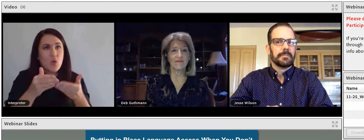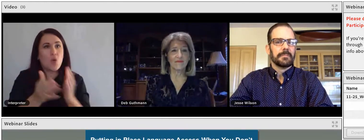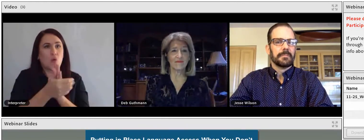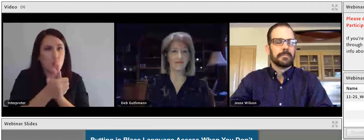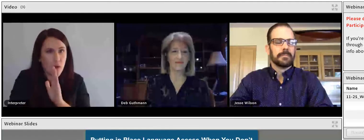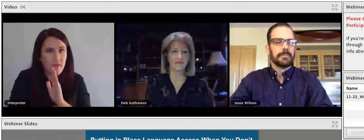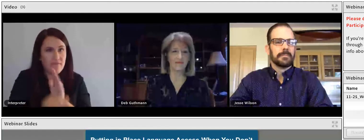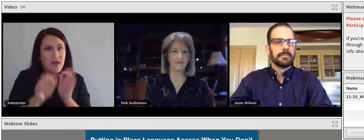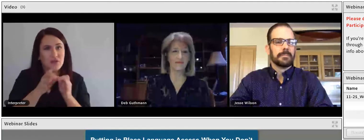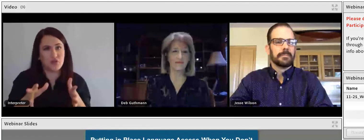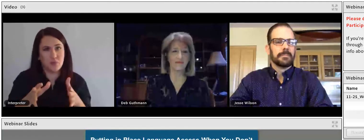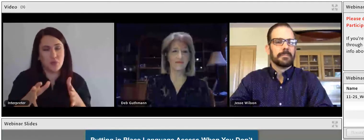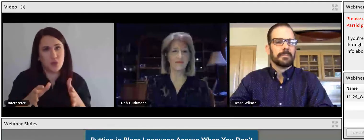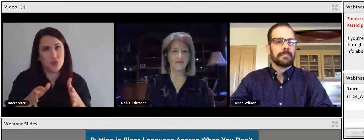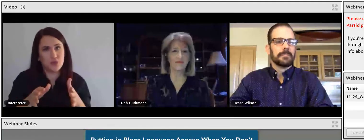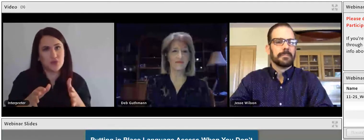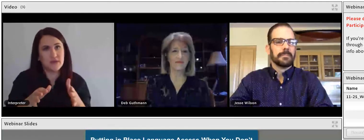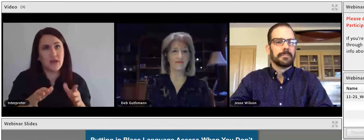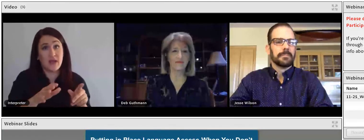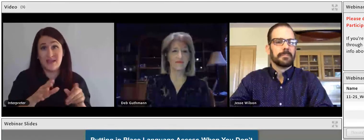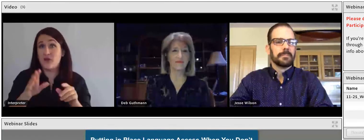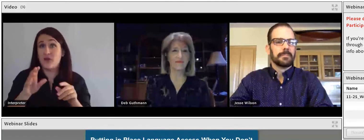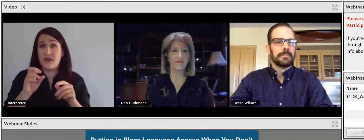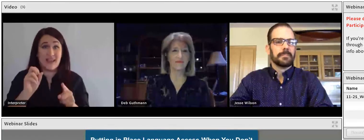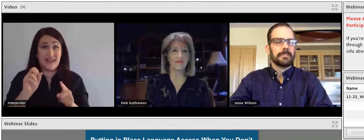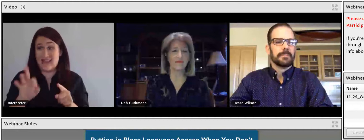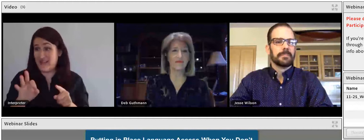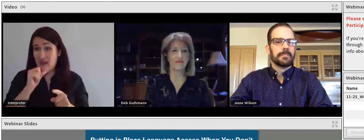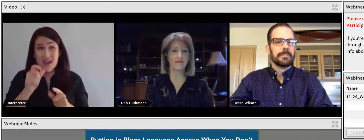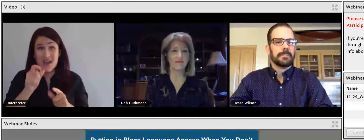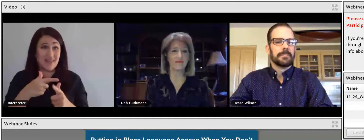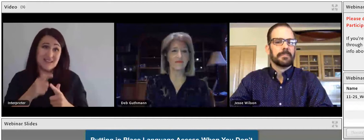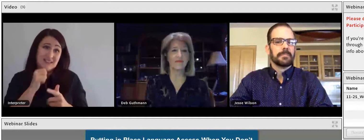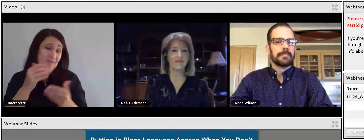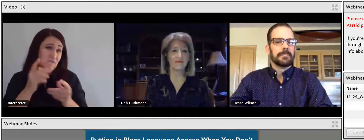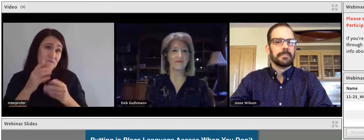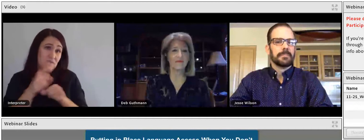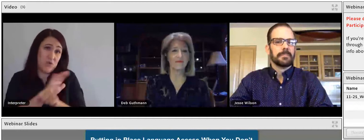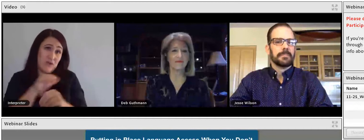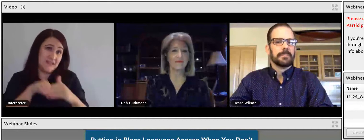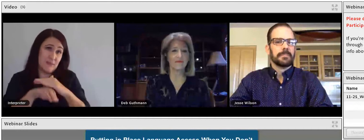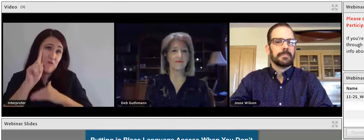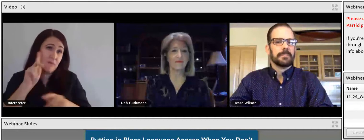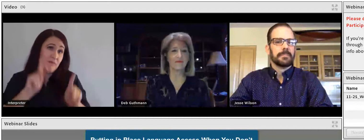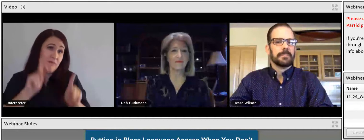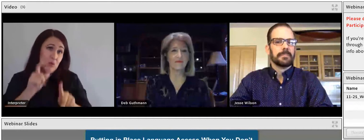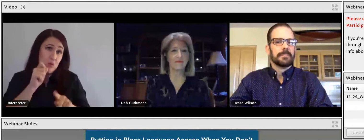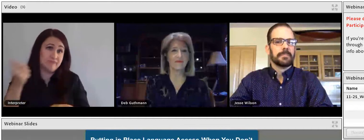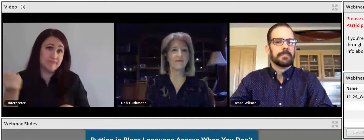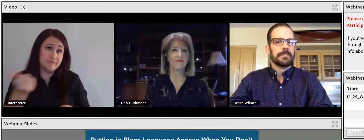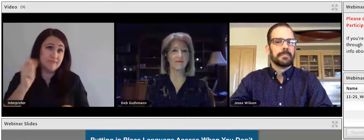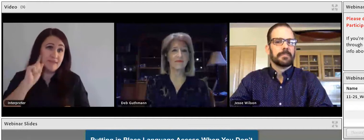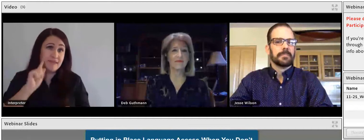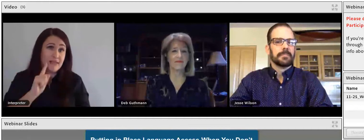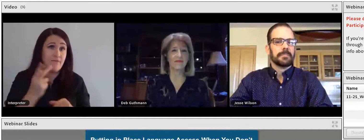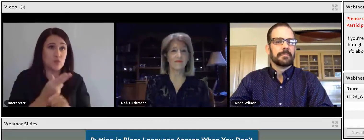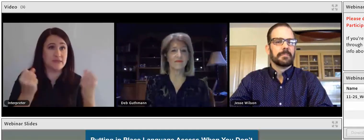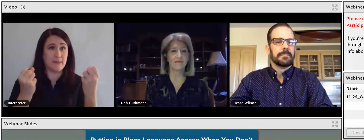or the excellent services you provide to hearing people will not be fully accessible to people who are deaf and use sign language interpreters.